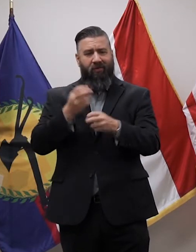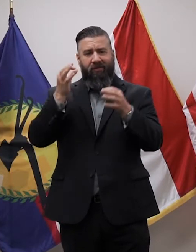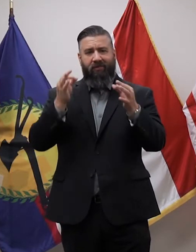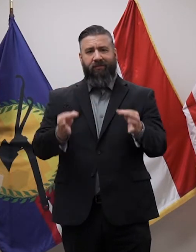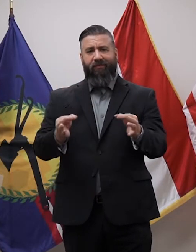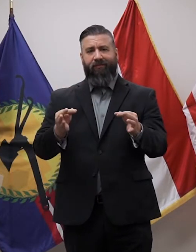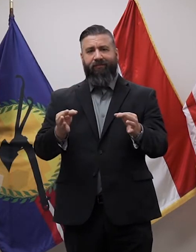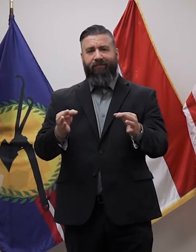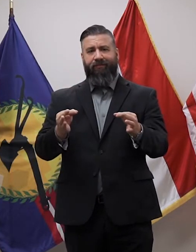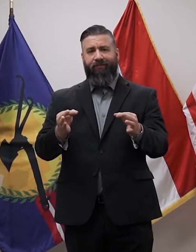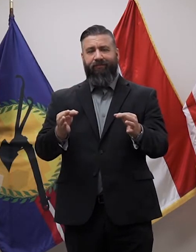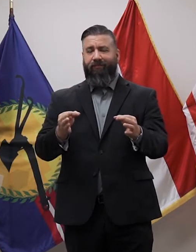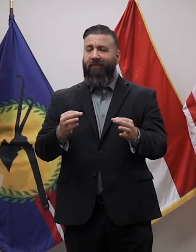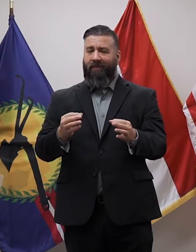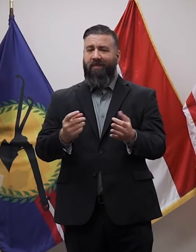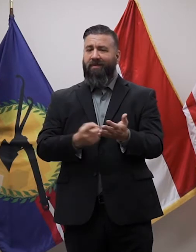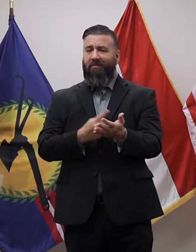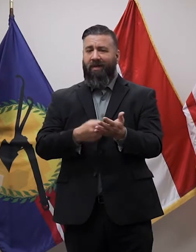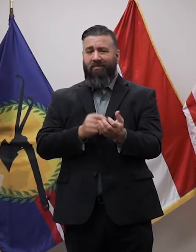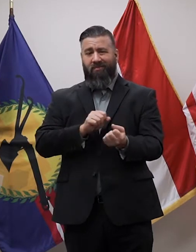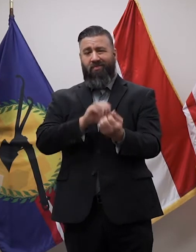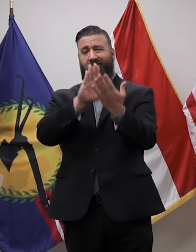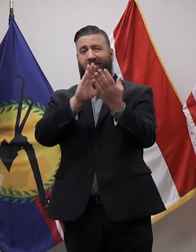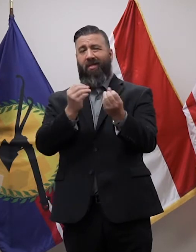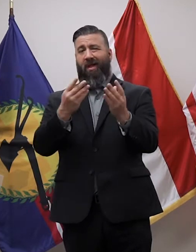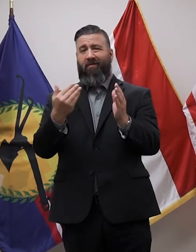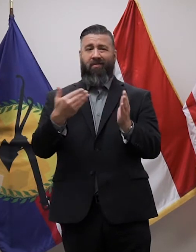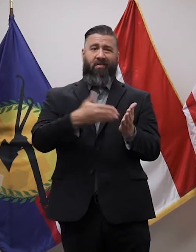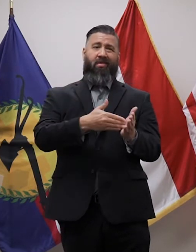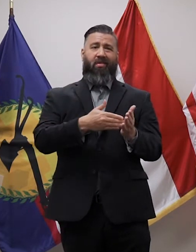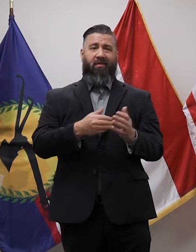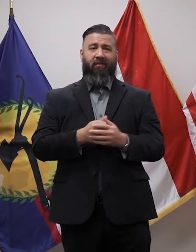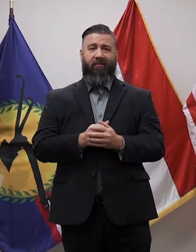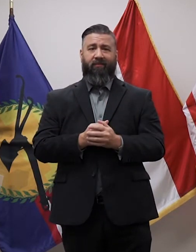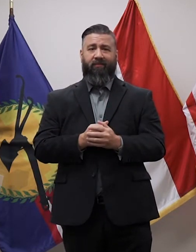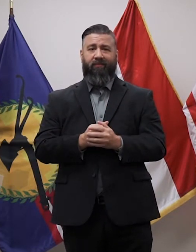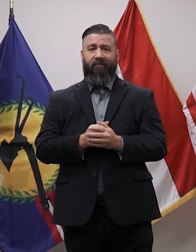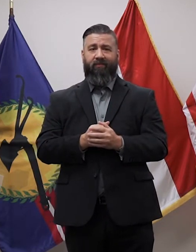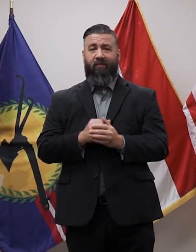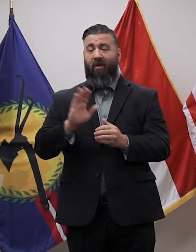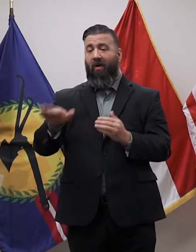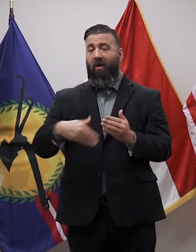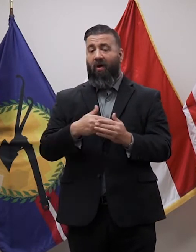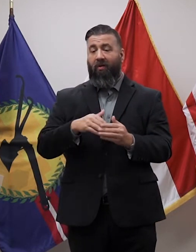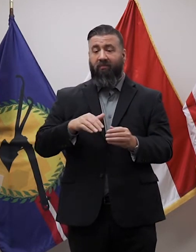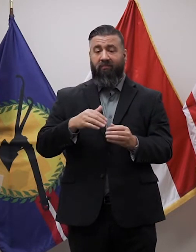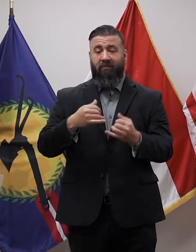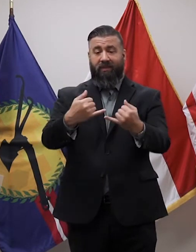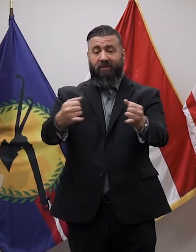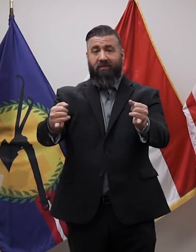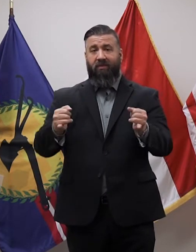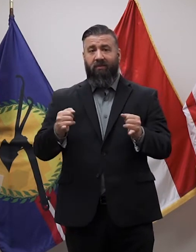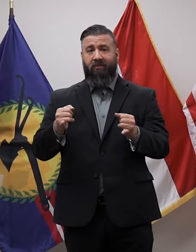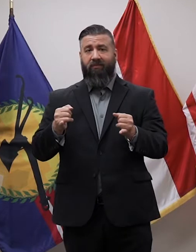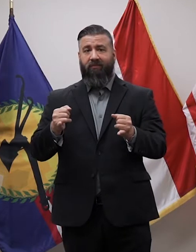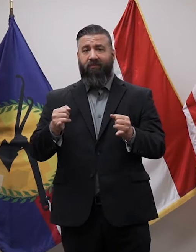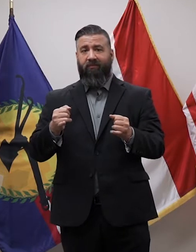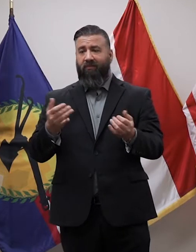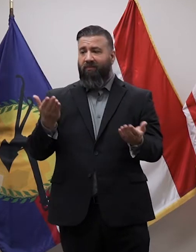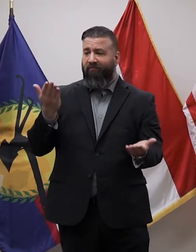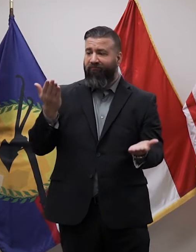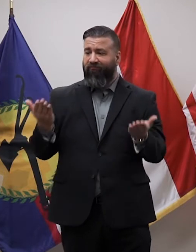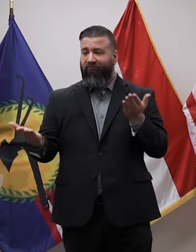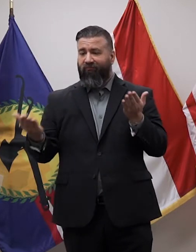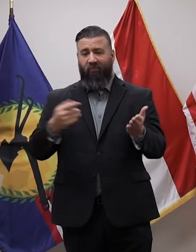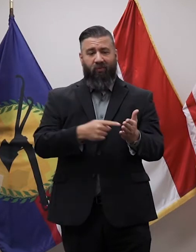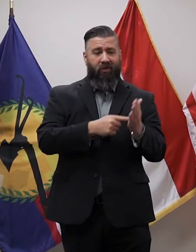faced with a great deal of vitriol. All districts weigh mask requirements versus mask recommendations, and I appreciate the